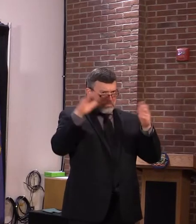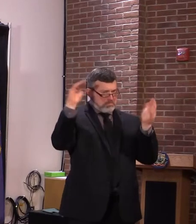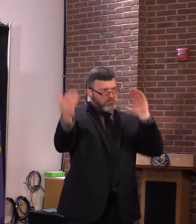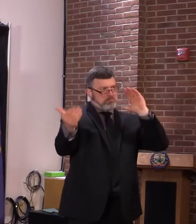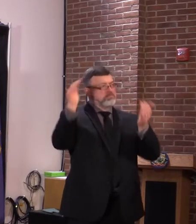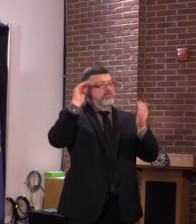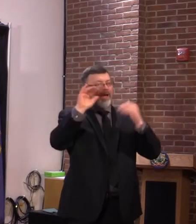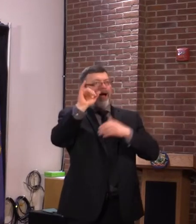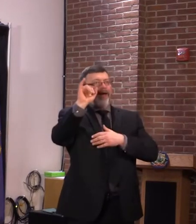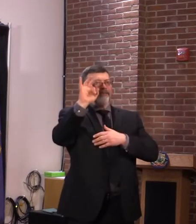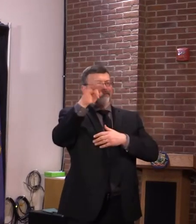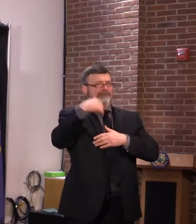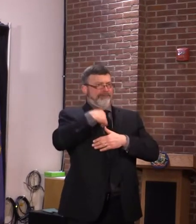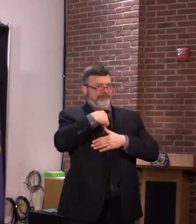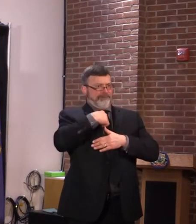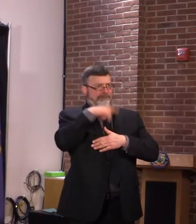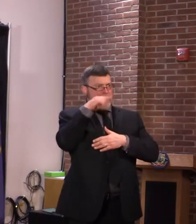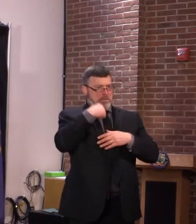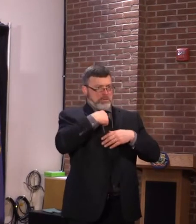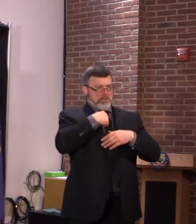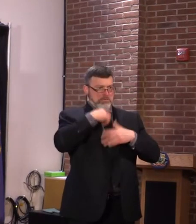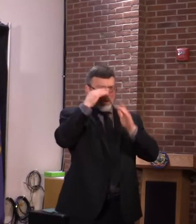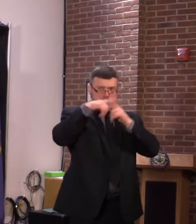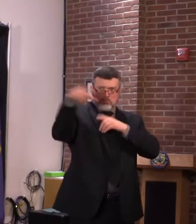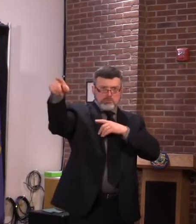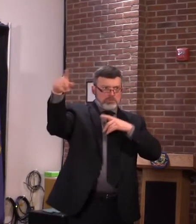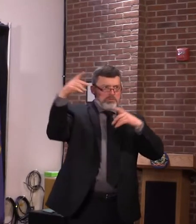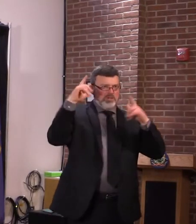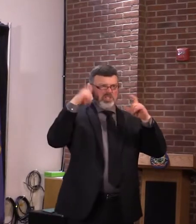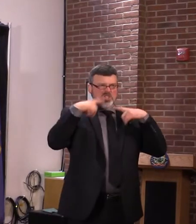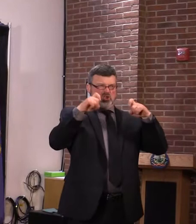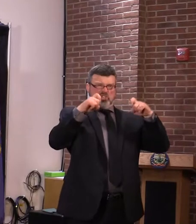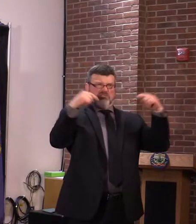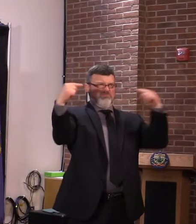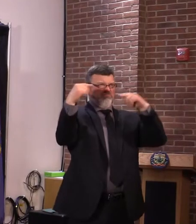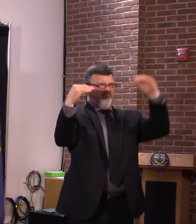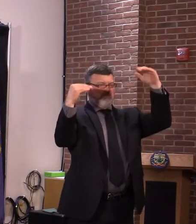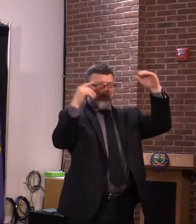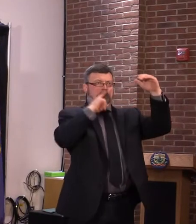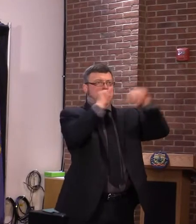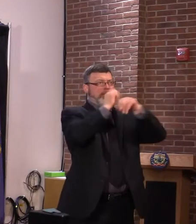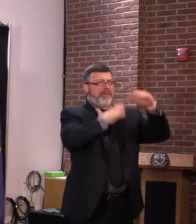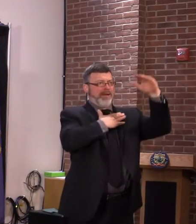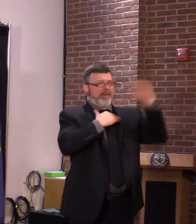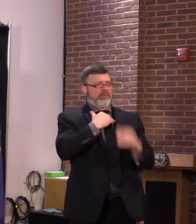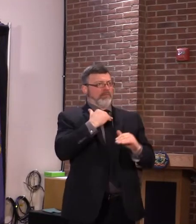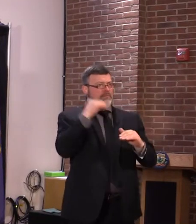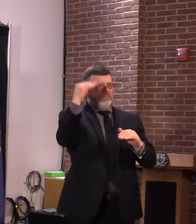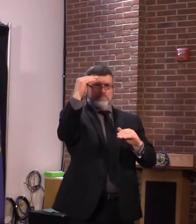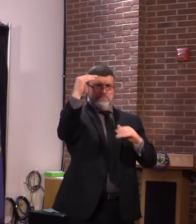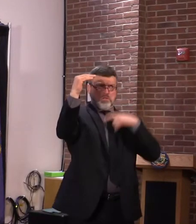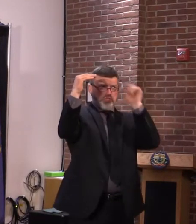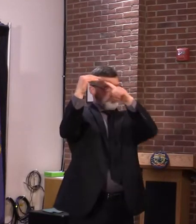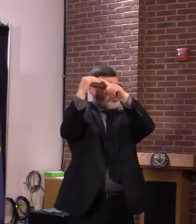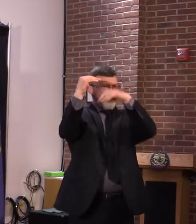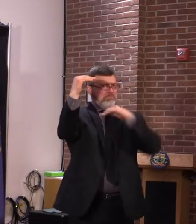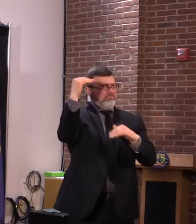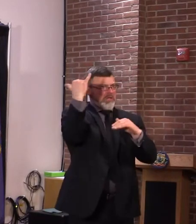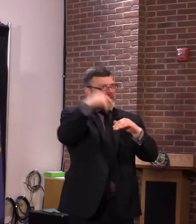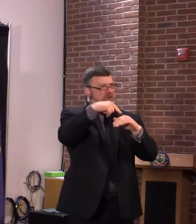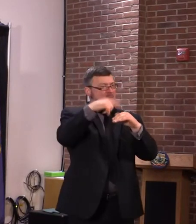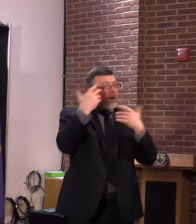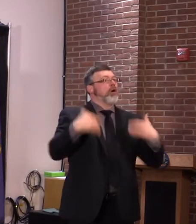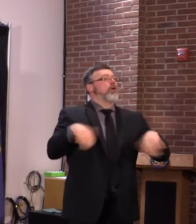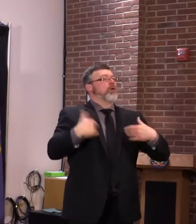experience. And these numbers have come down from their prior peak and are really in a steady range over